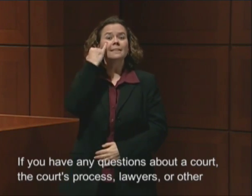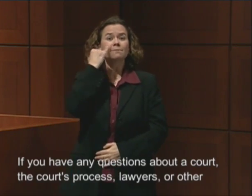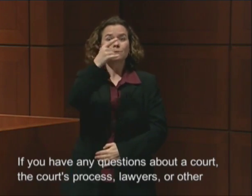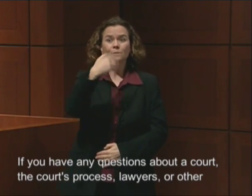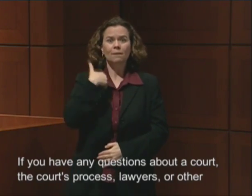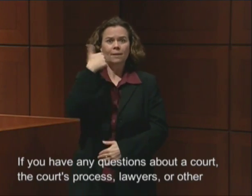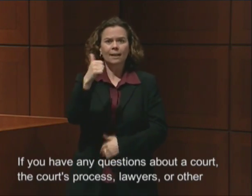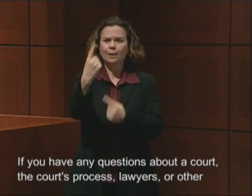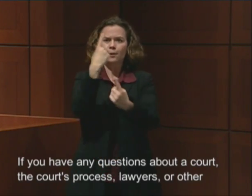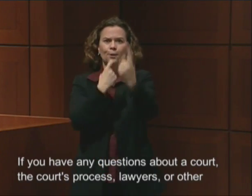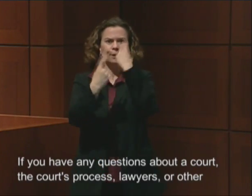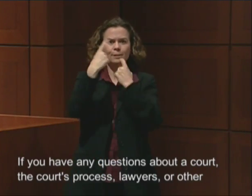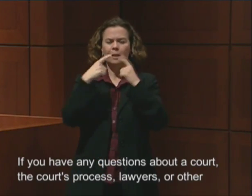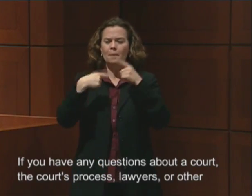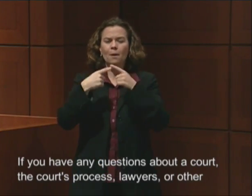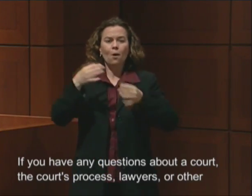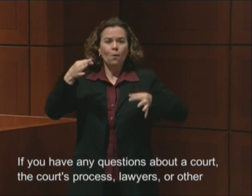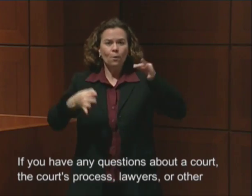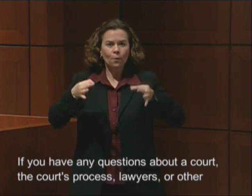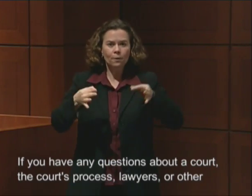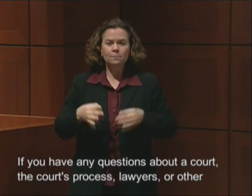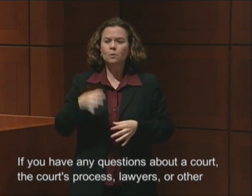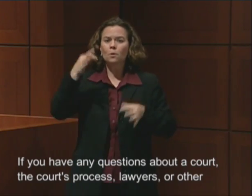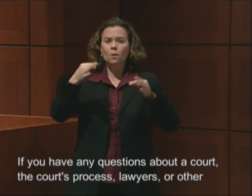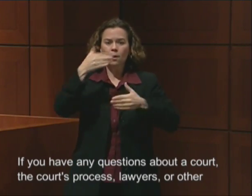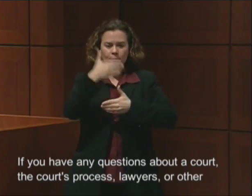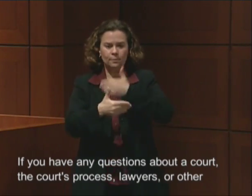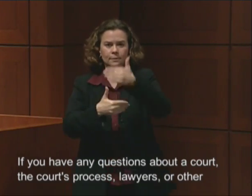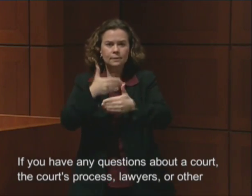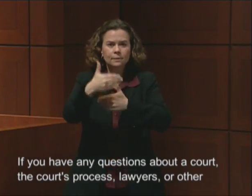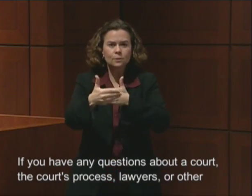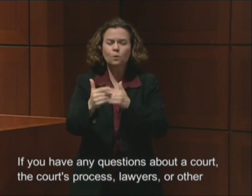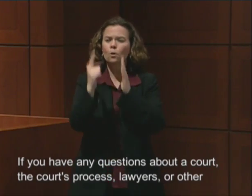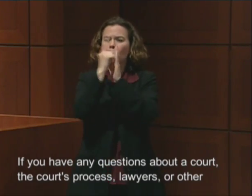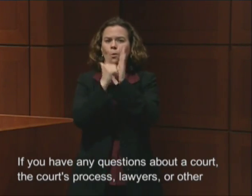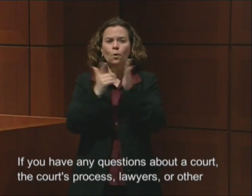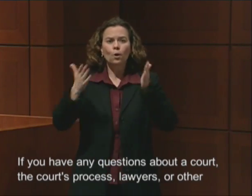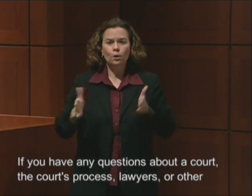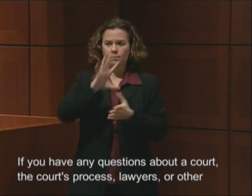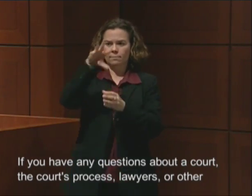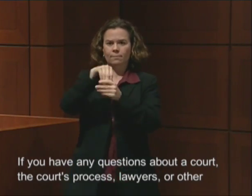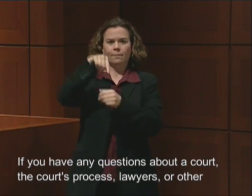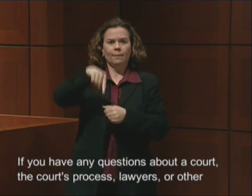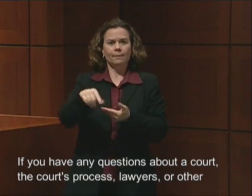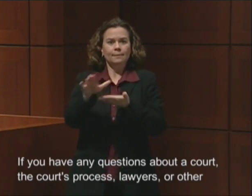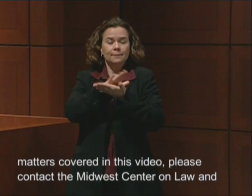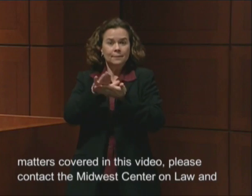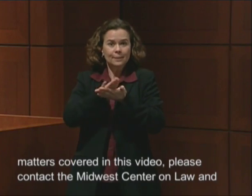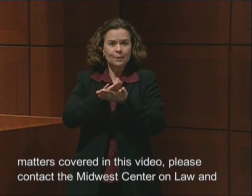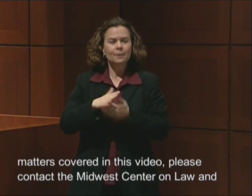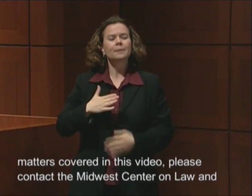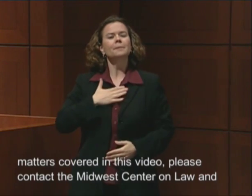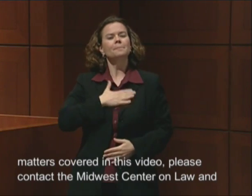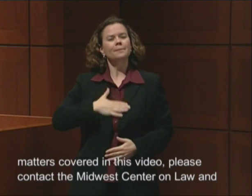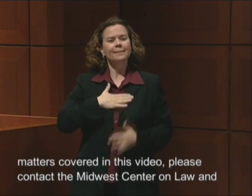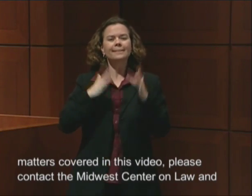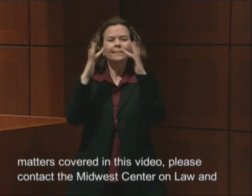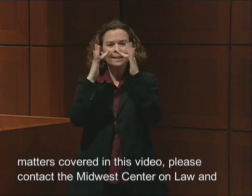If you have questions about a court, the court's process, lawyers, or other matters covered in this video, please contact the